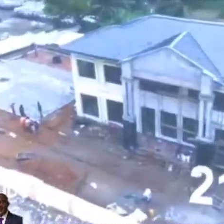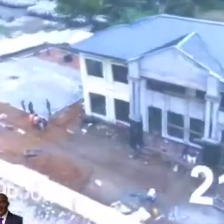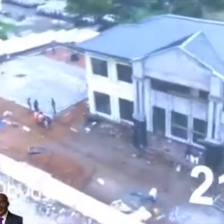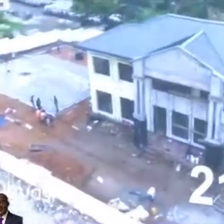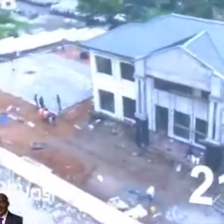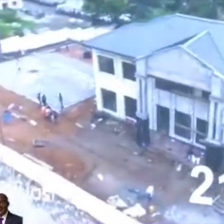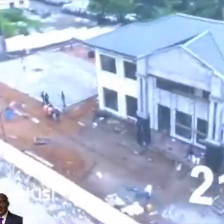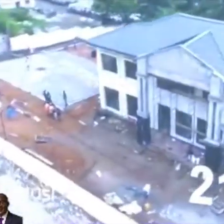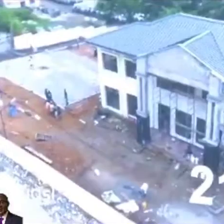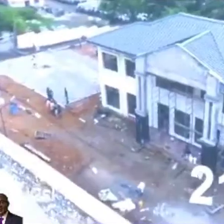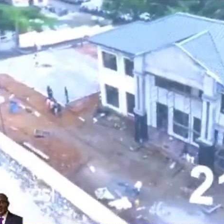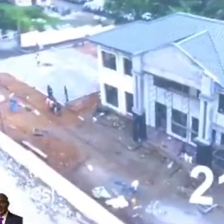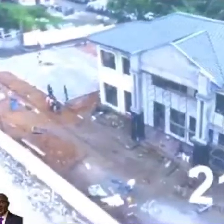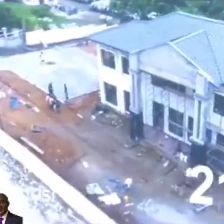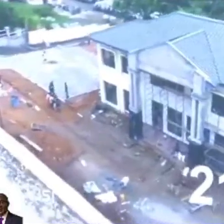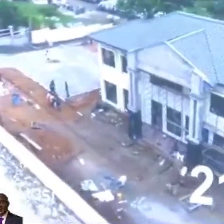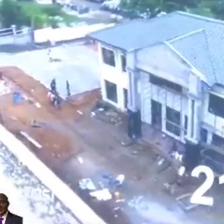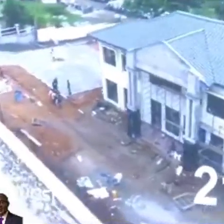the country.